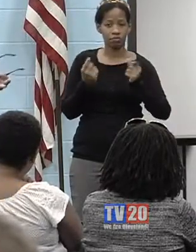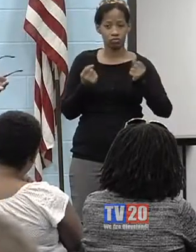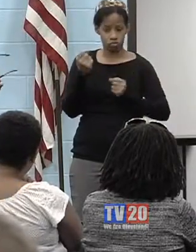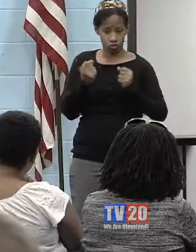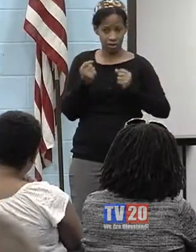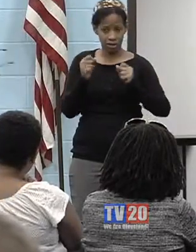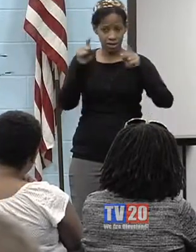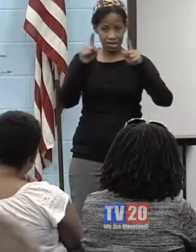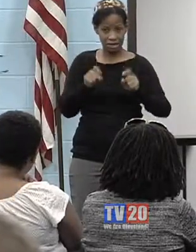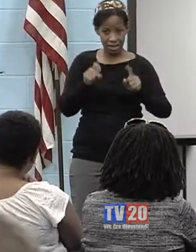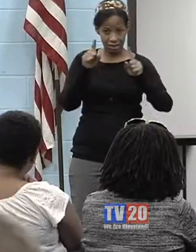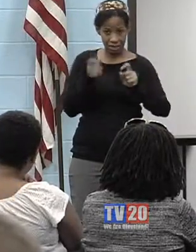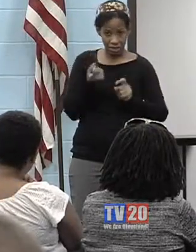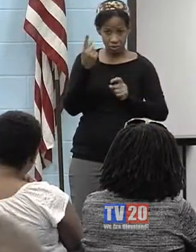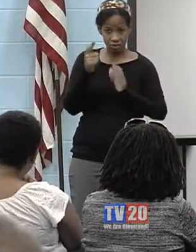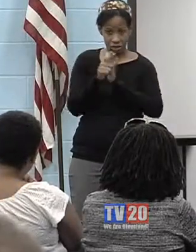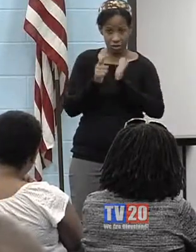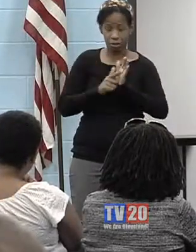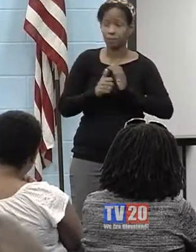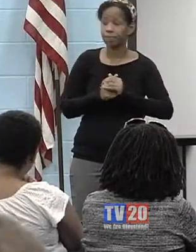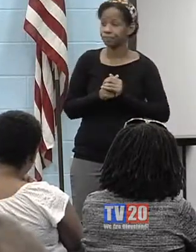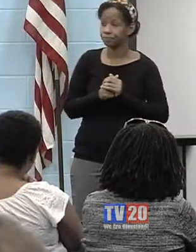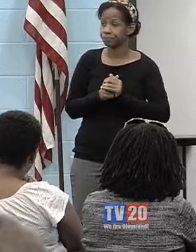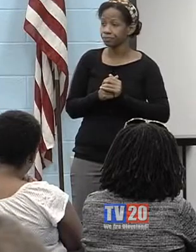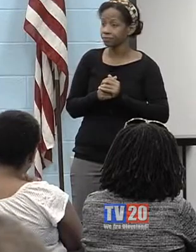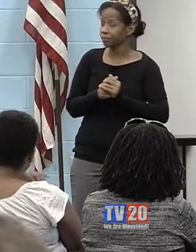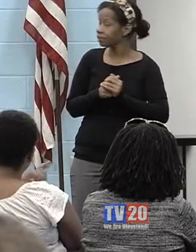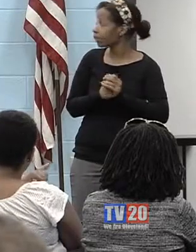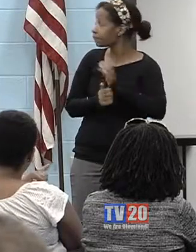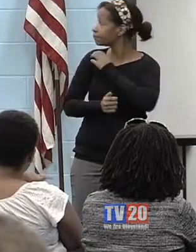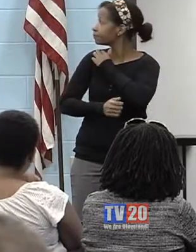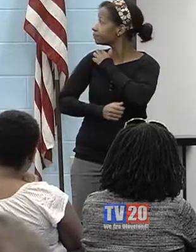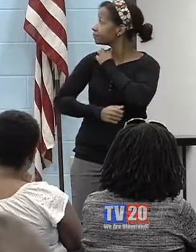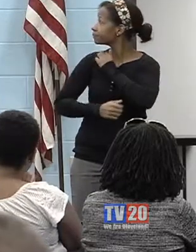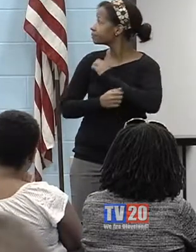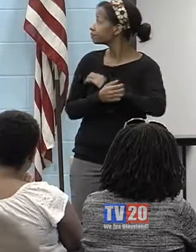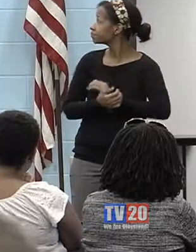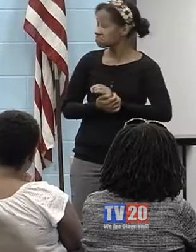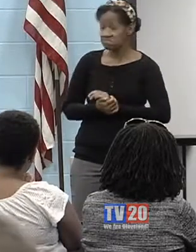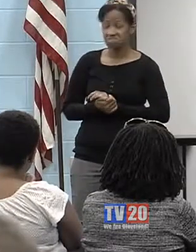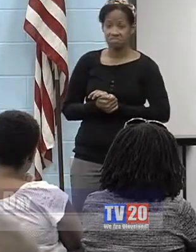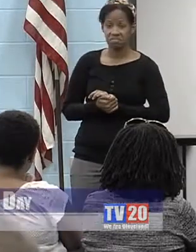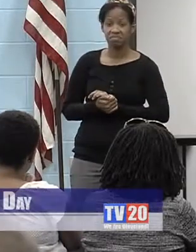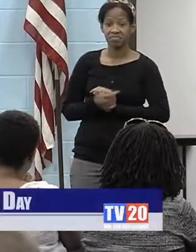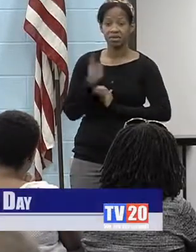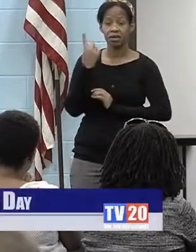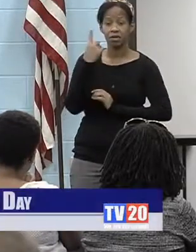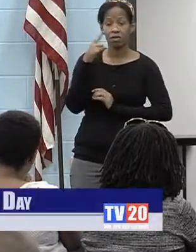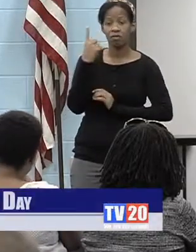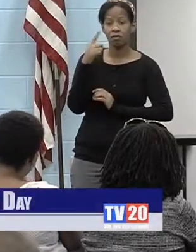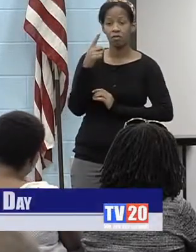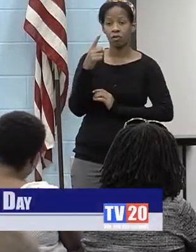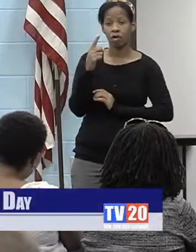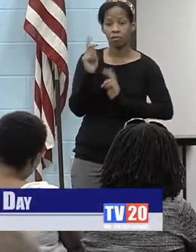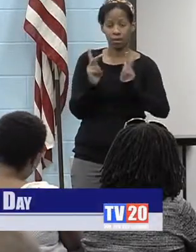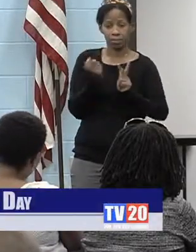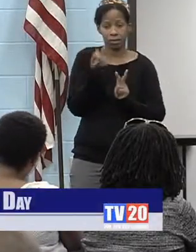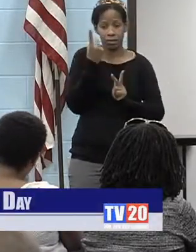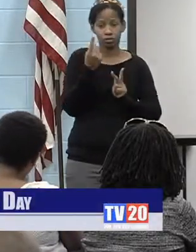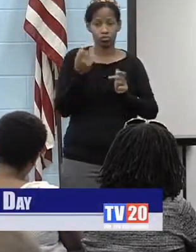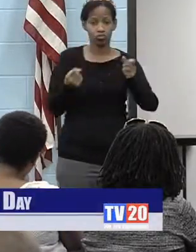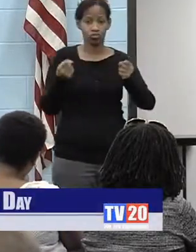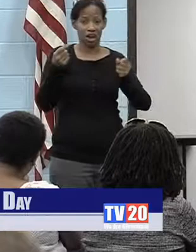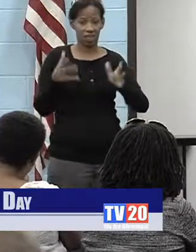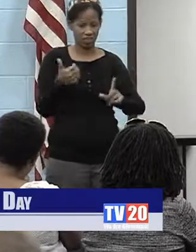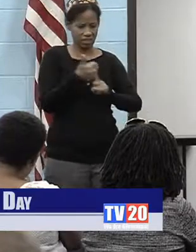take a driver's test, you have to understand this. But here's the disconnect. The White Cane Law is for the understanding of